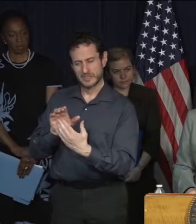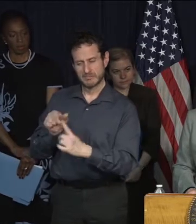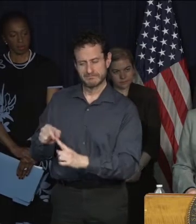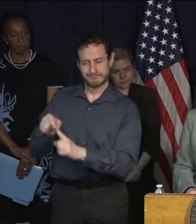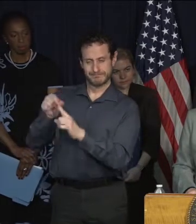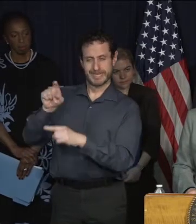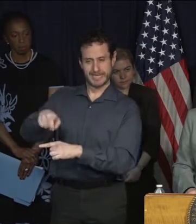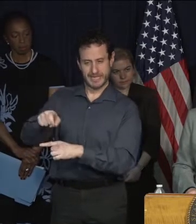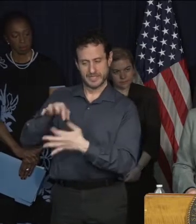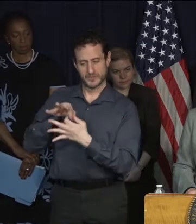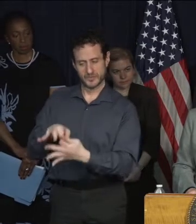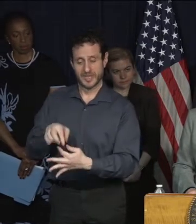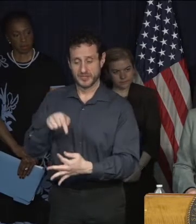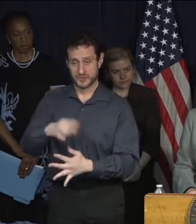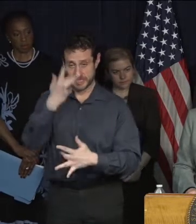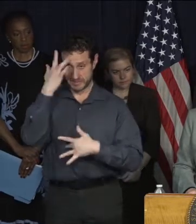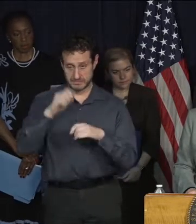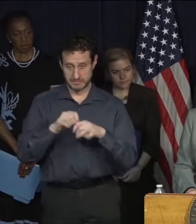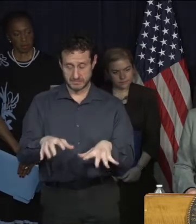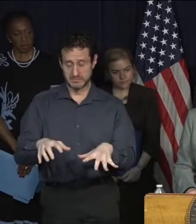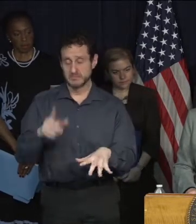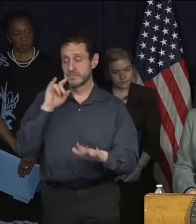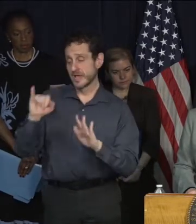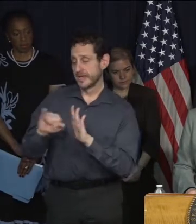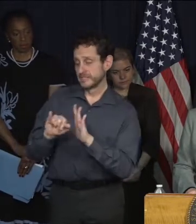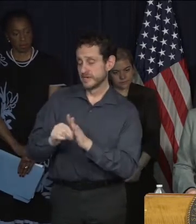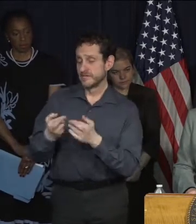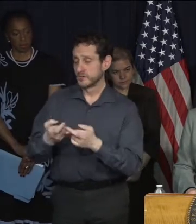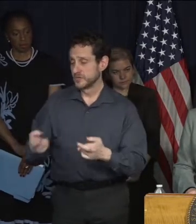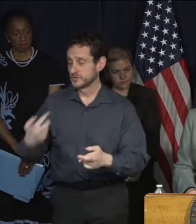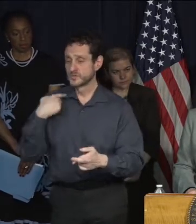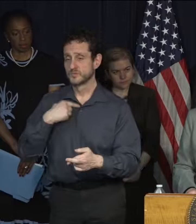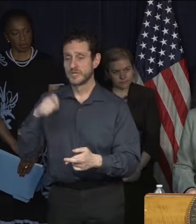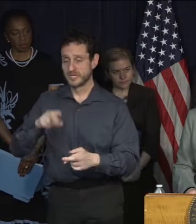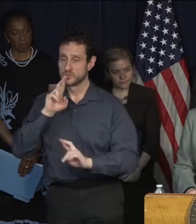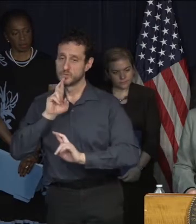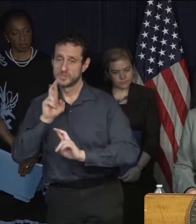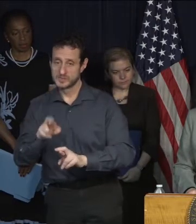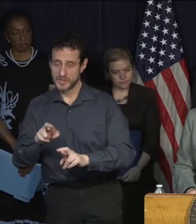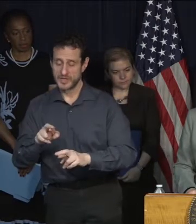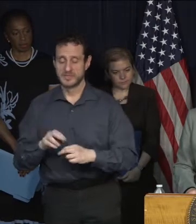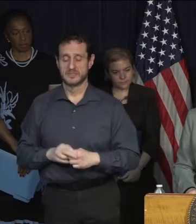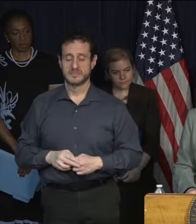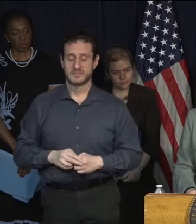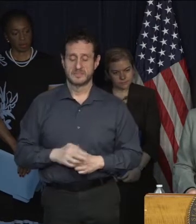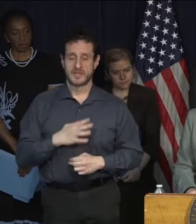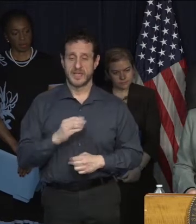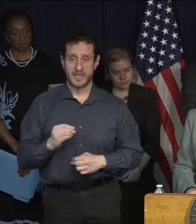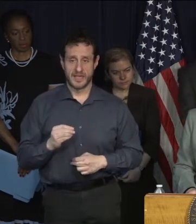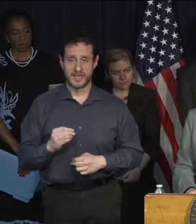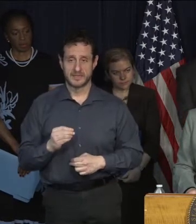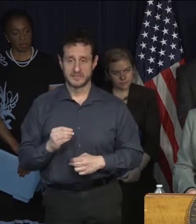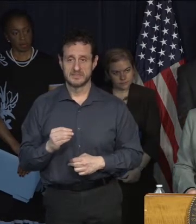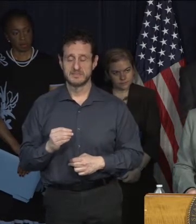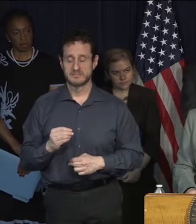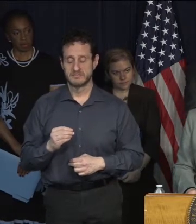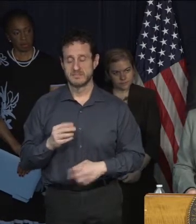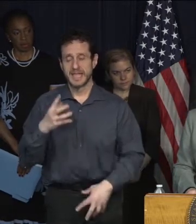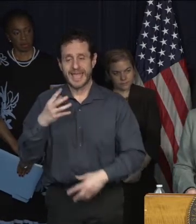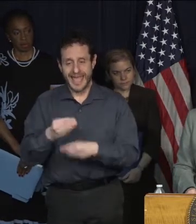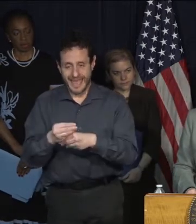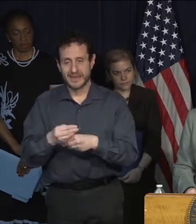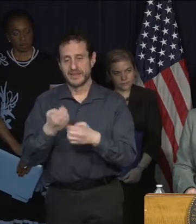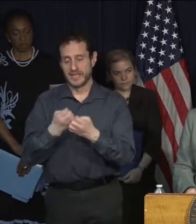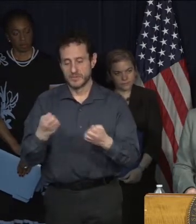this event. This includes identifying resources needed to respond, as well as complementing and supplementing